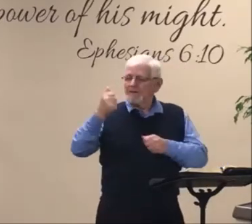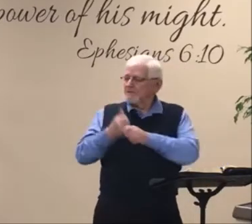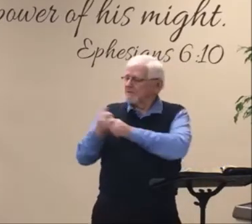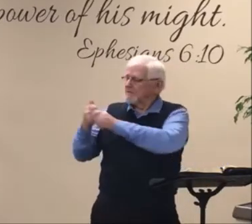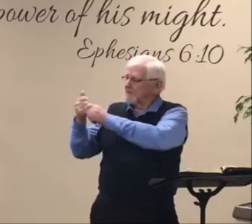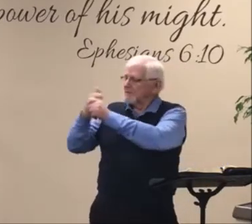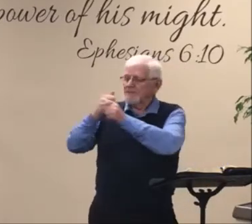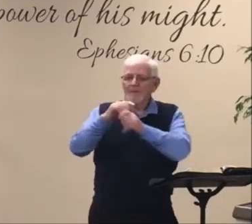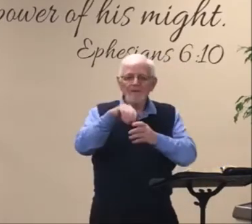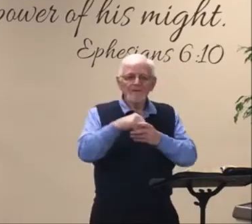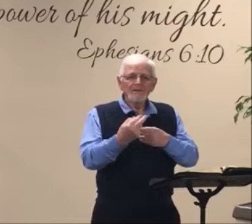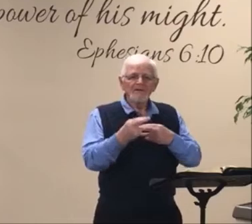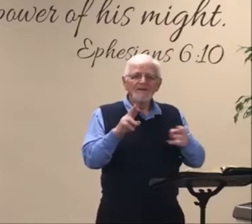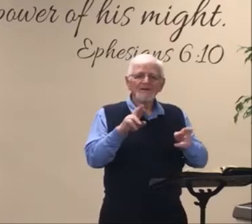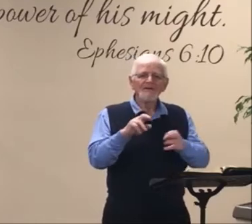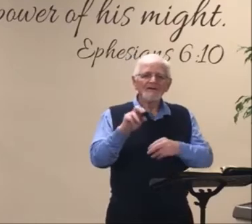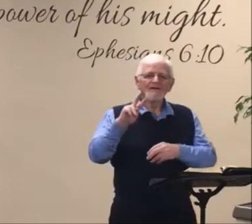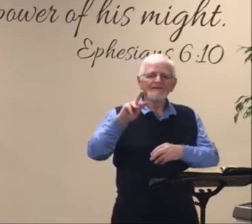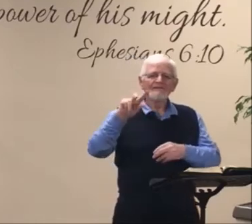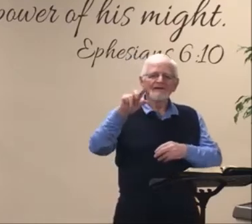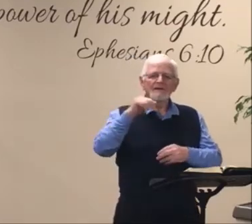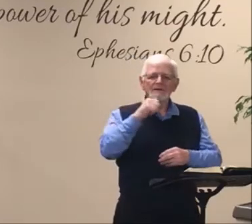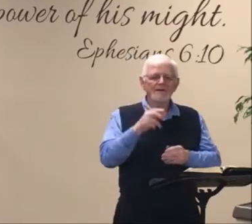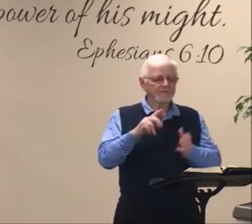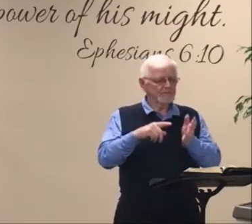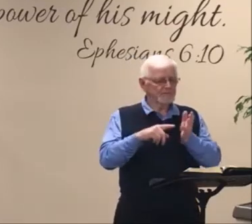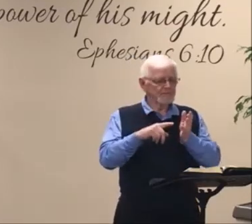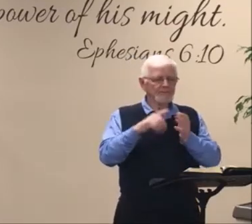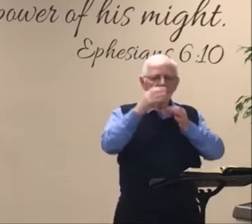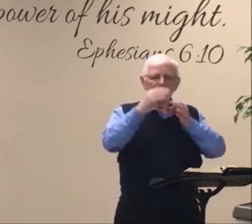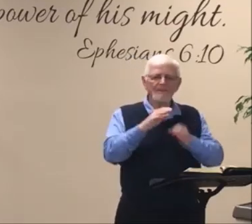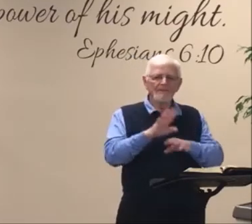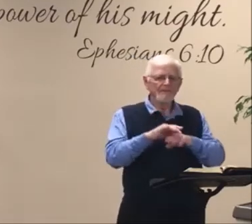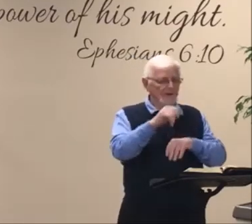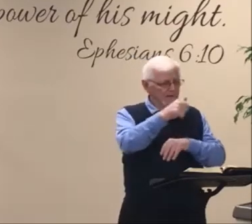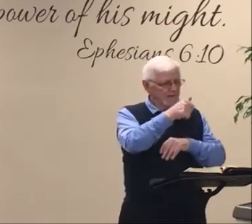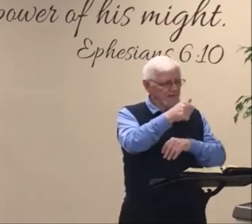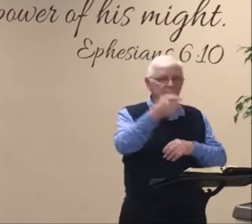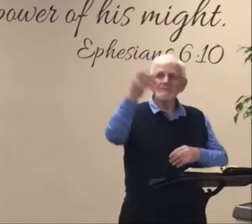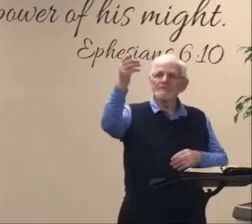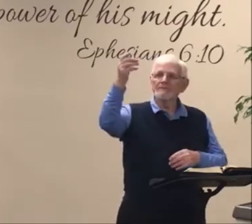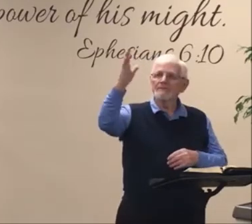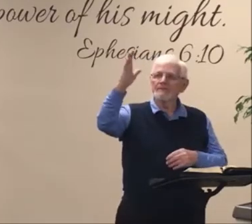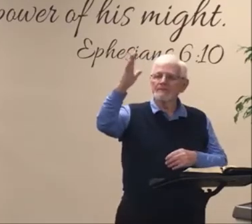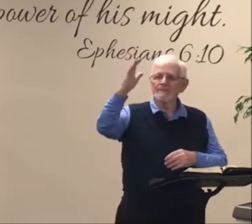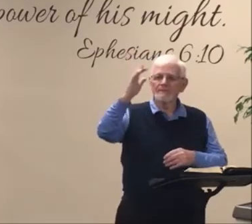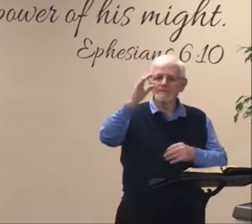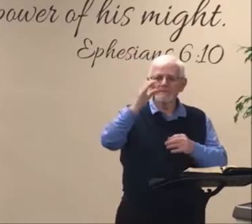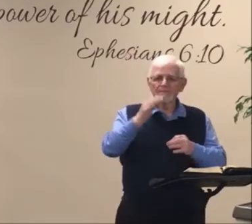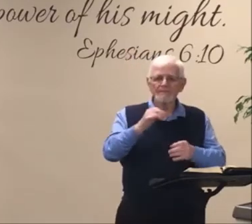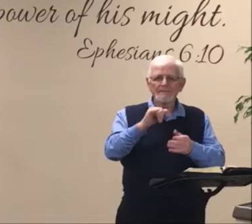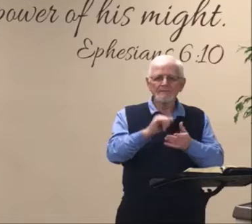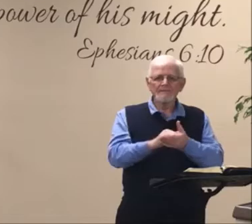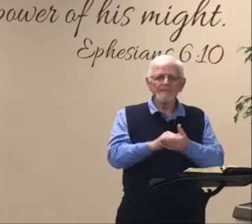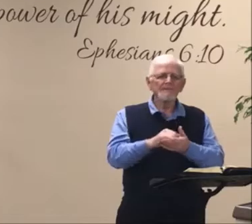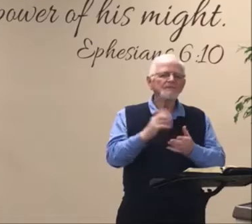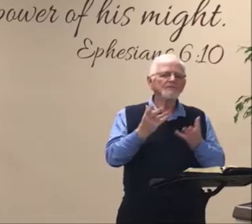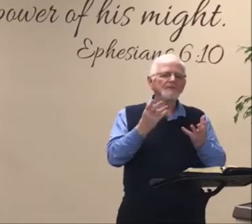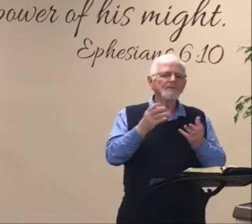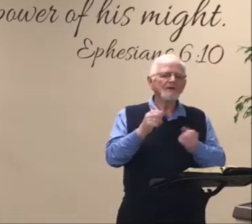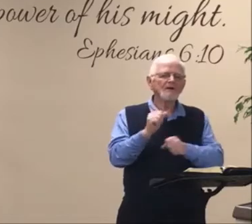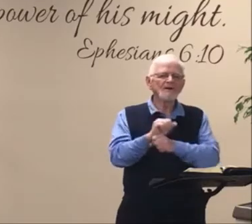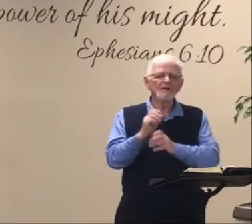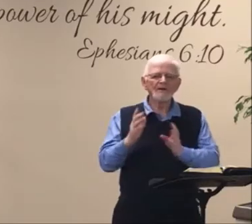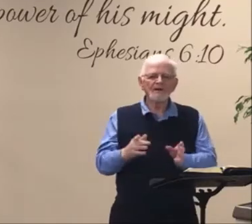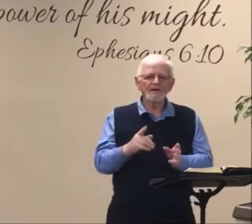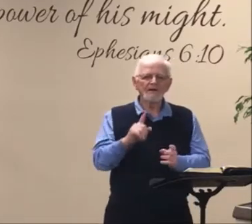value. And that value is not determined by you. God determines your value. Remember the laborers and the penny, and they